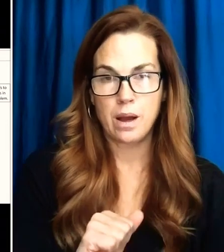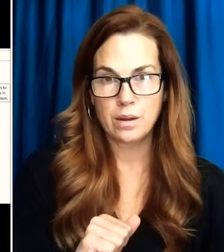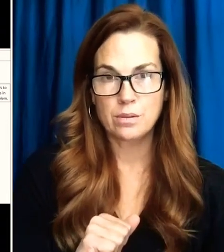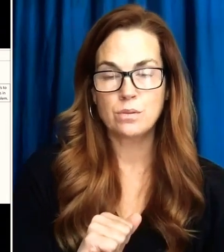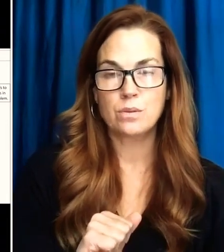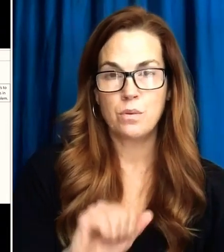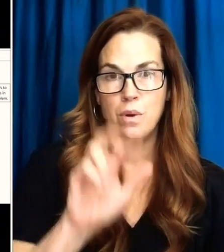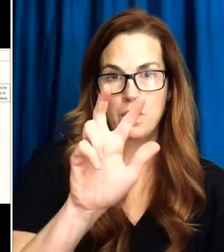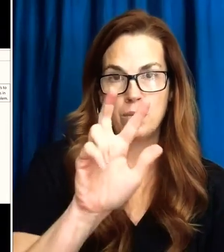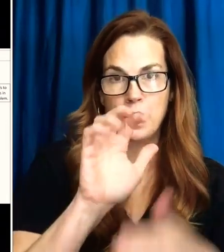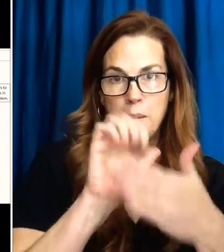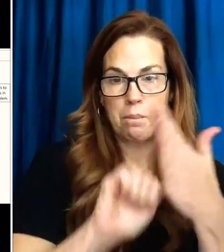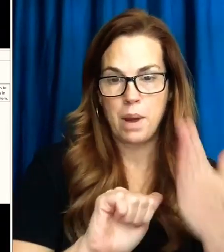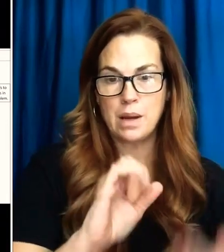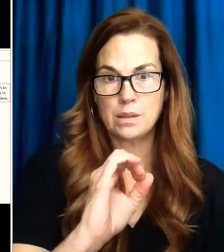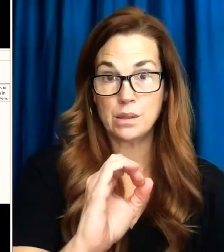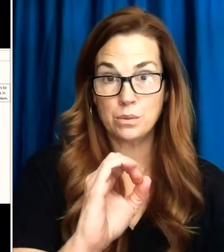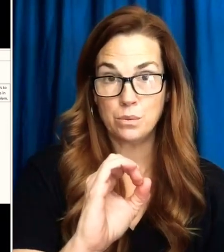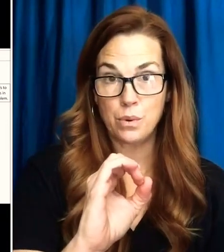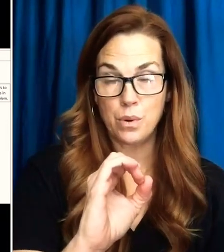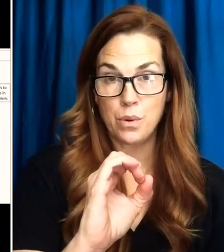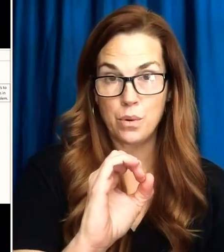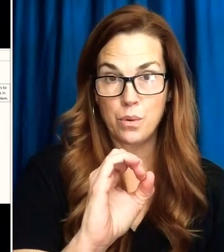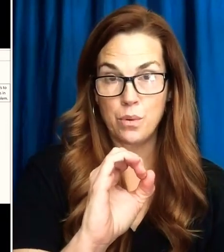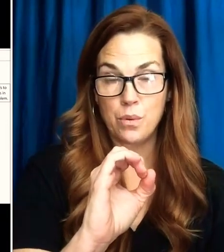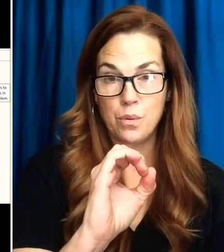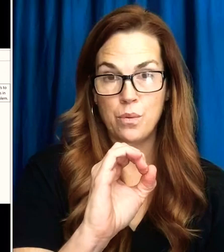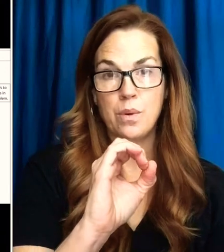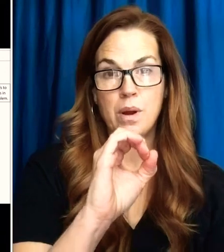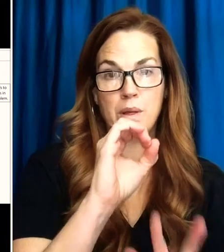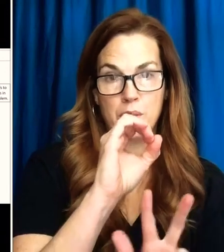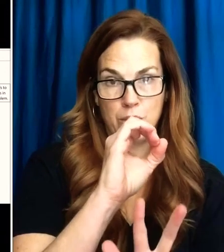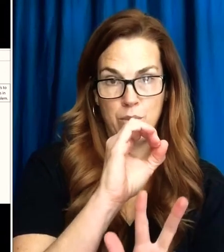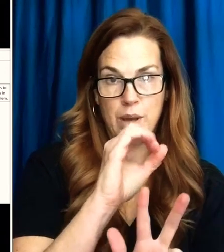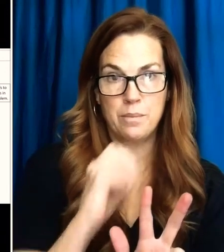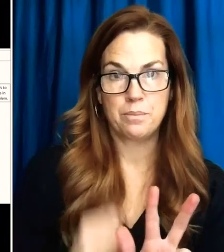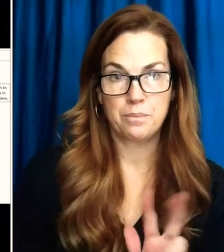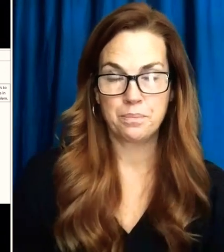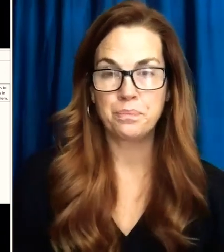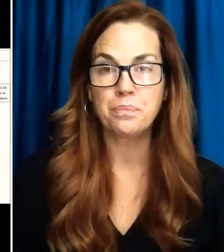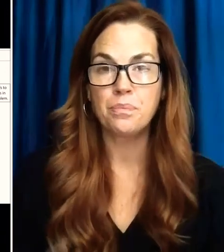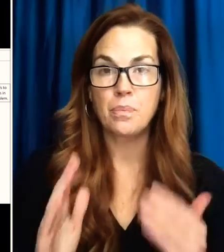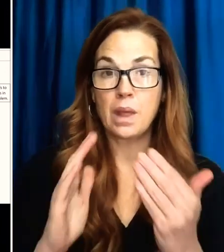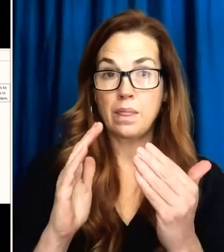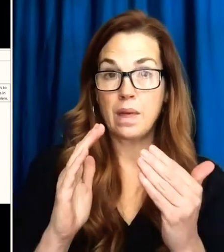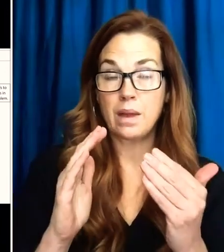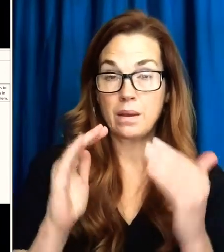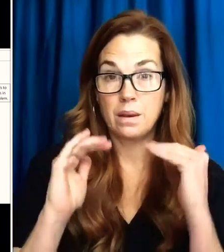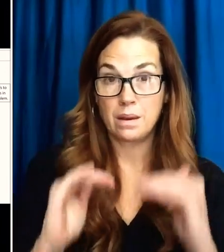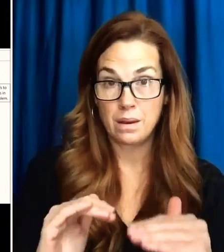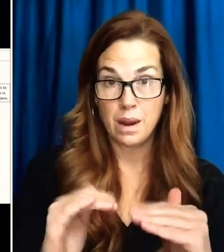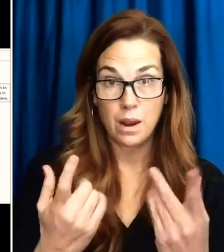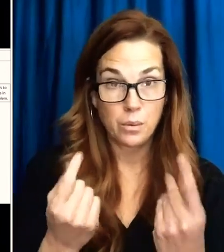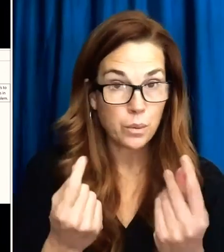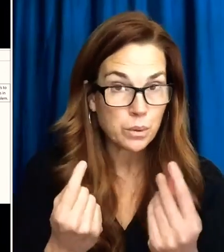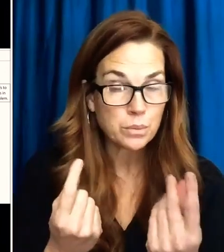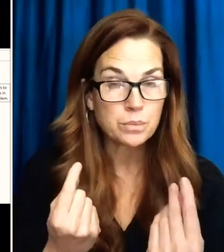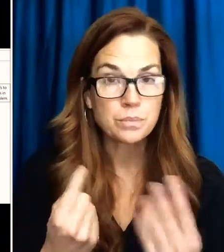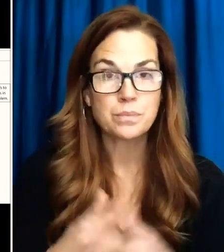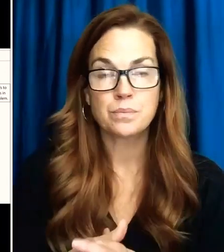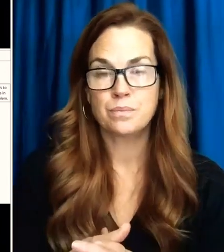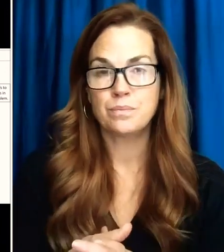to give me 3. Okay, the next thing I need to do would be to drag these